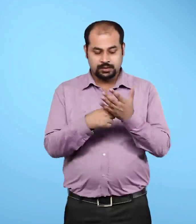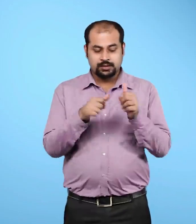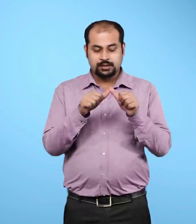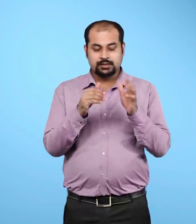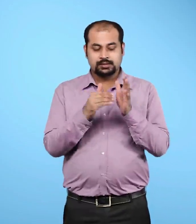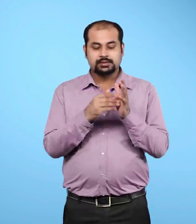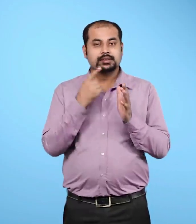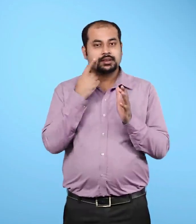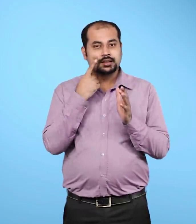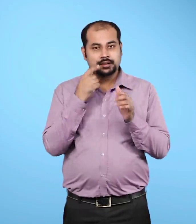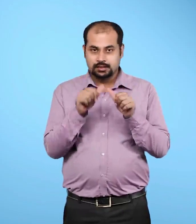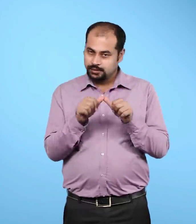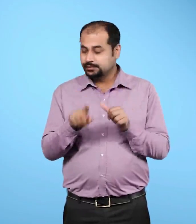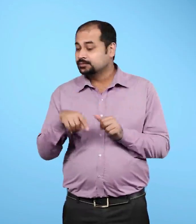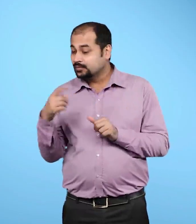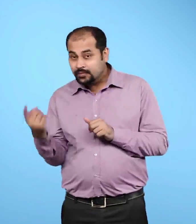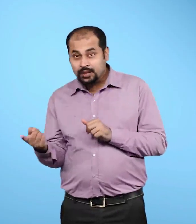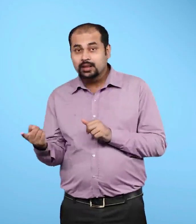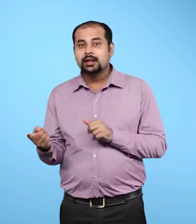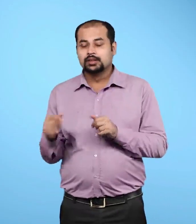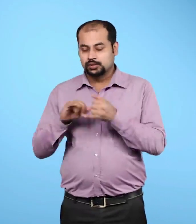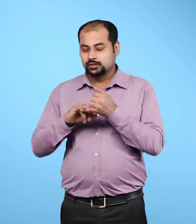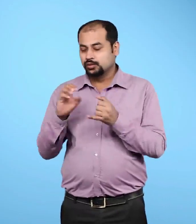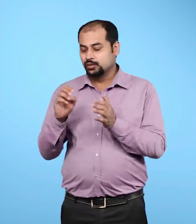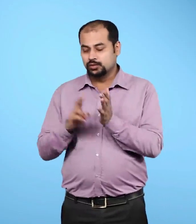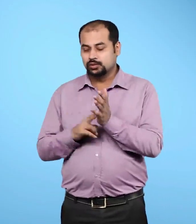Dash beads are taken by Razia and Sonu.